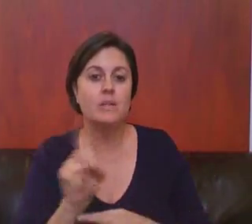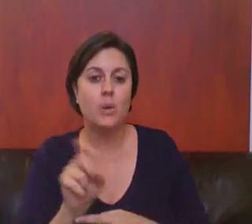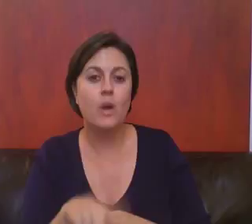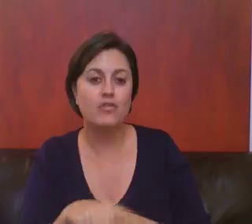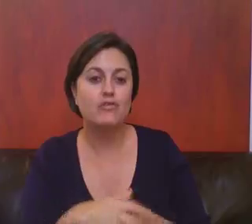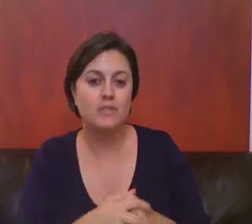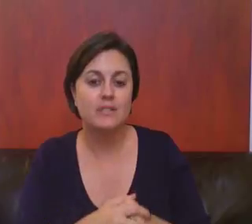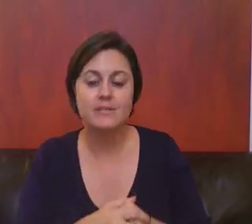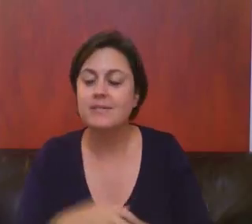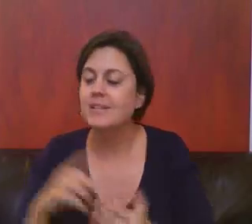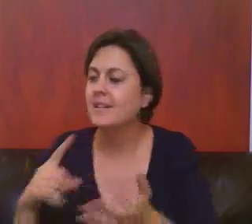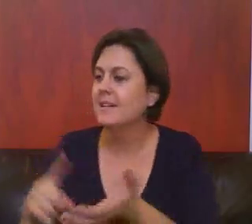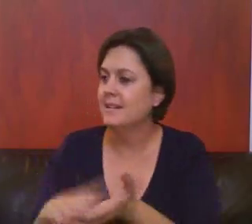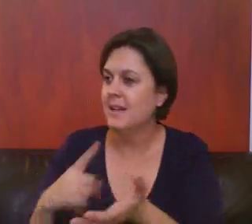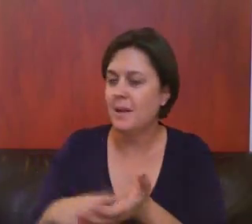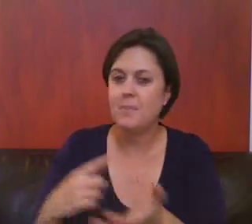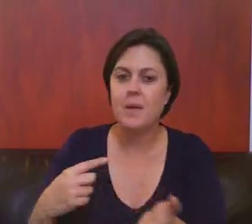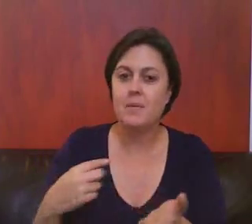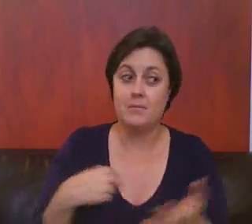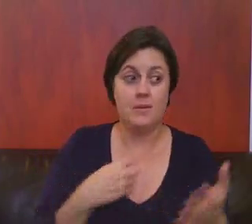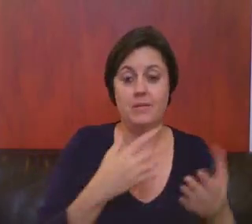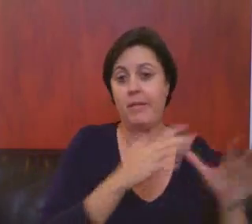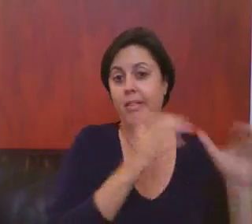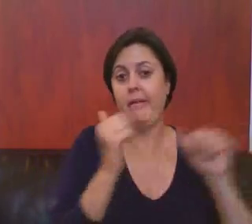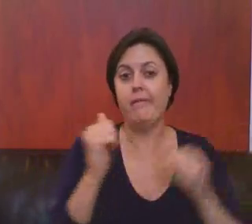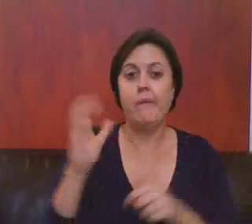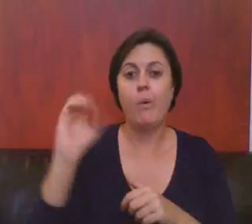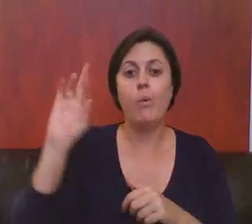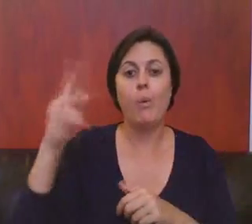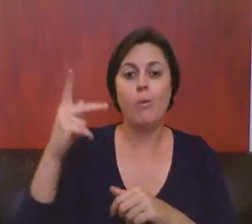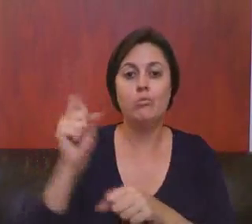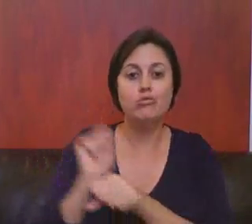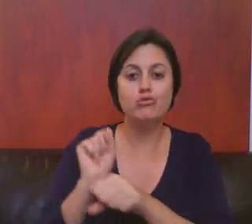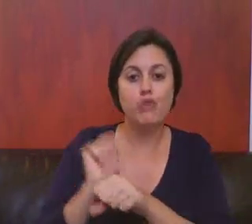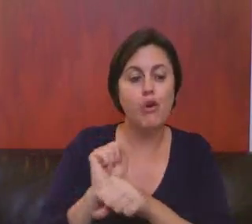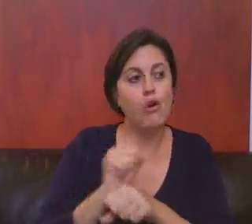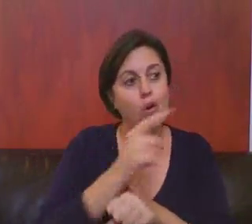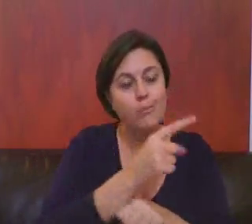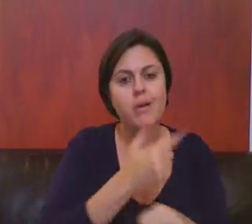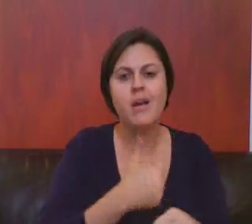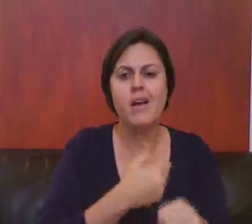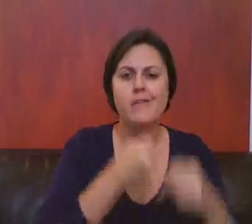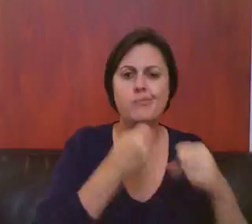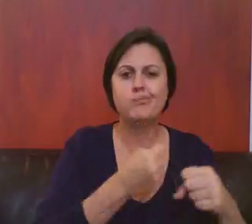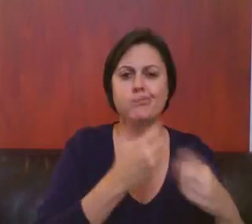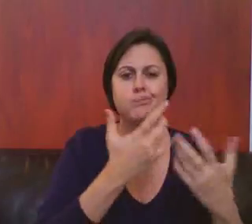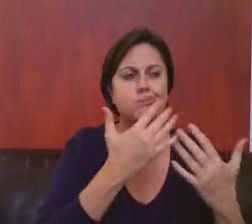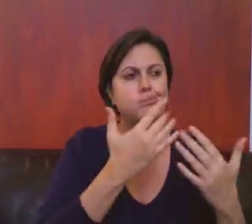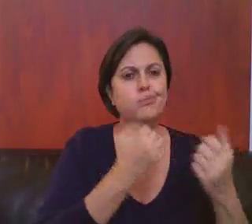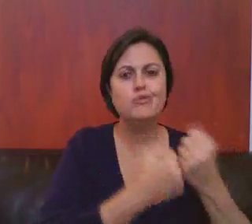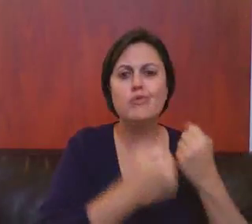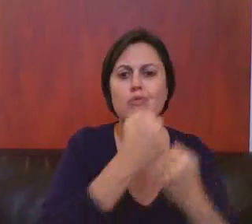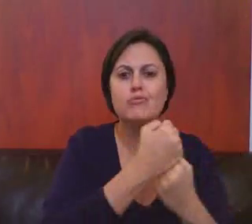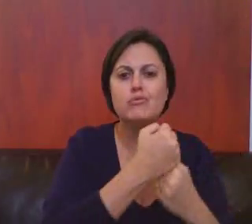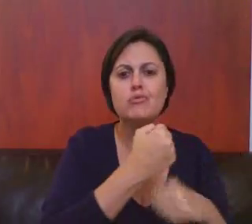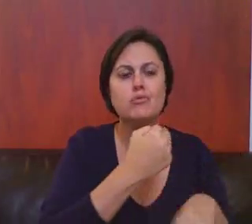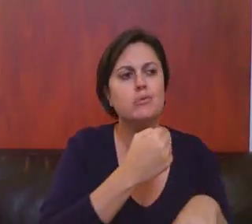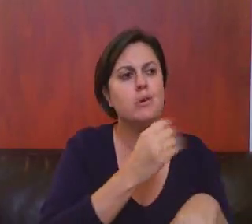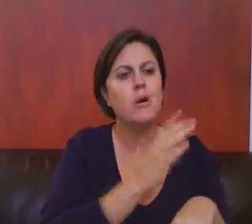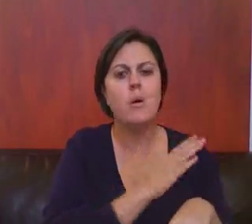I leaving corporate America where I had the infrastructure of a large team and almost a board of advisors where they be my